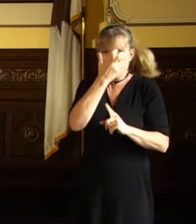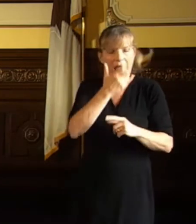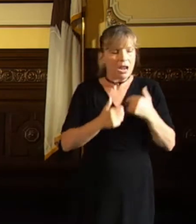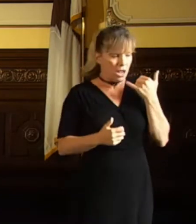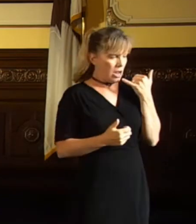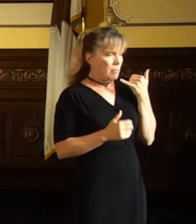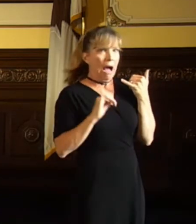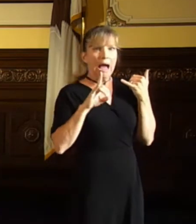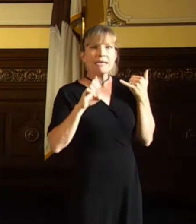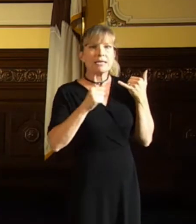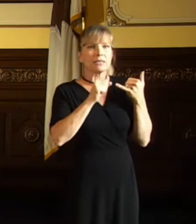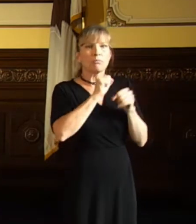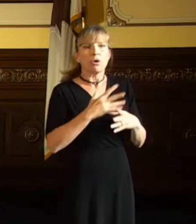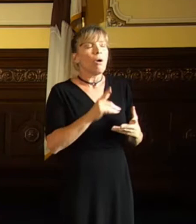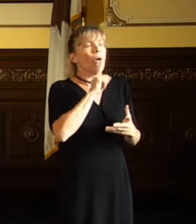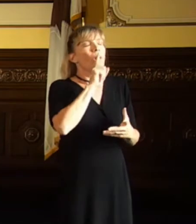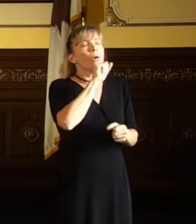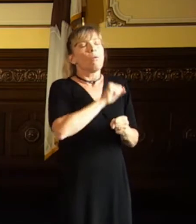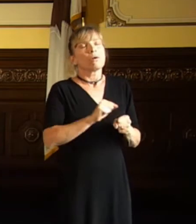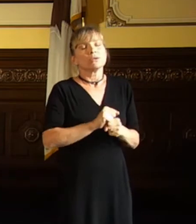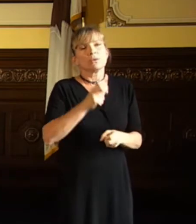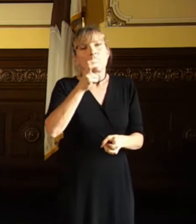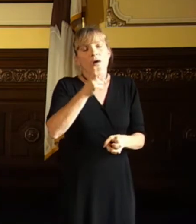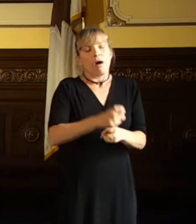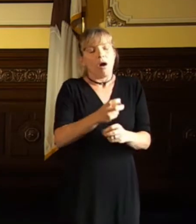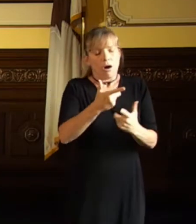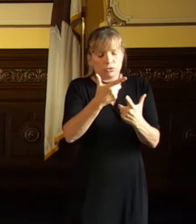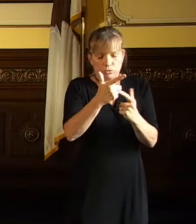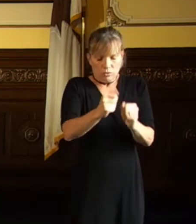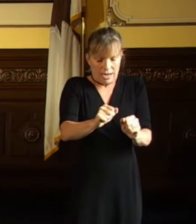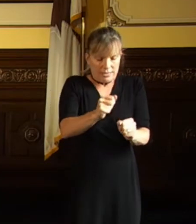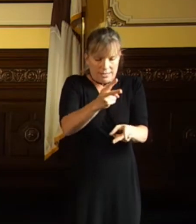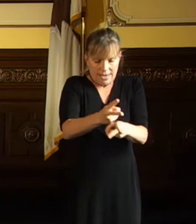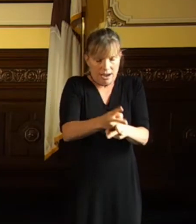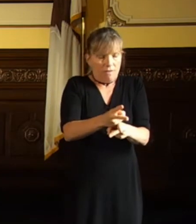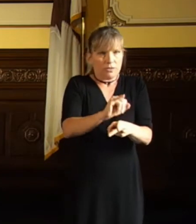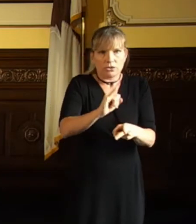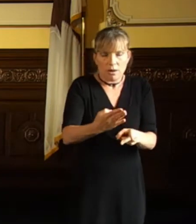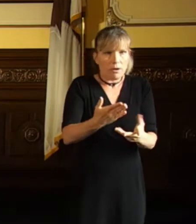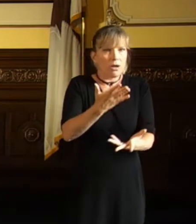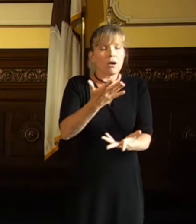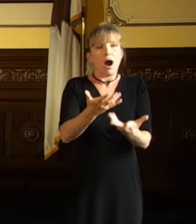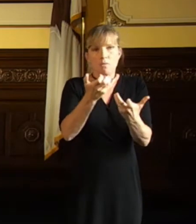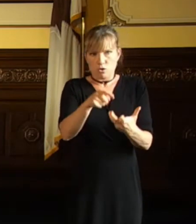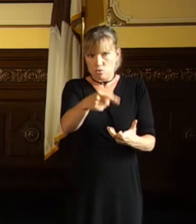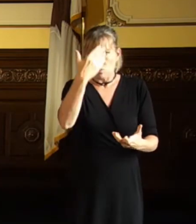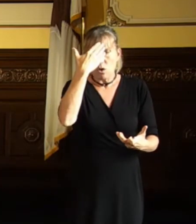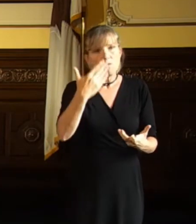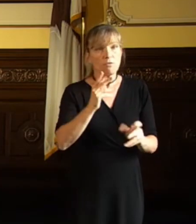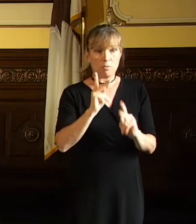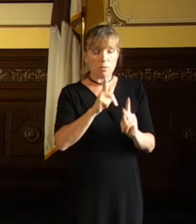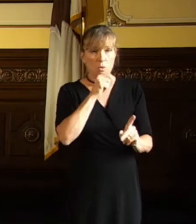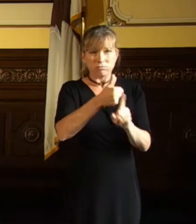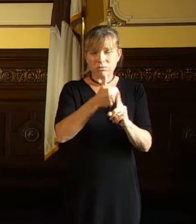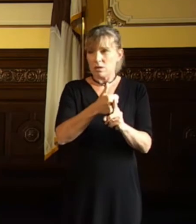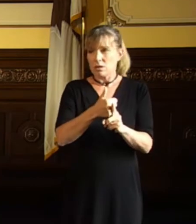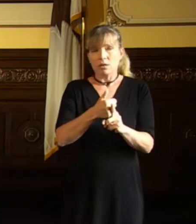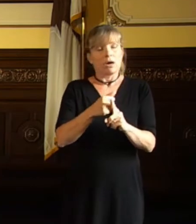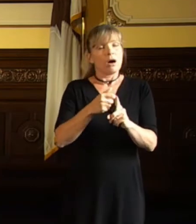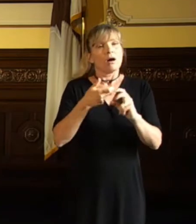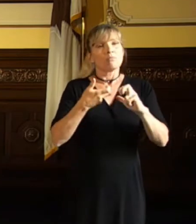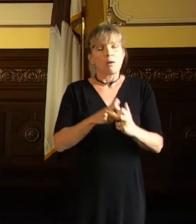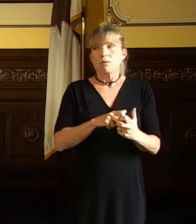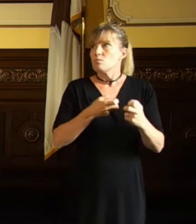the IDES employees are working so hard to try to get the job done. And I just want you to know that for people who are continuing to